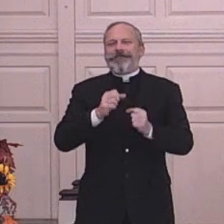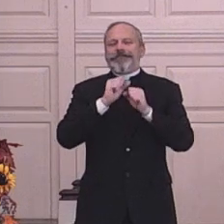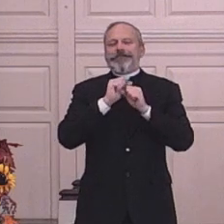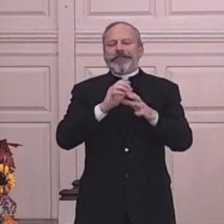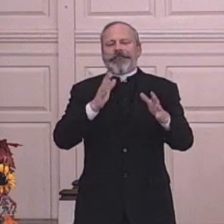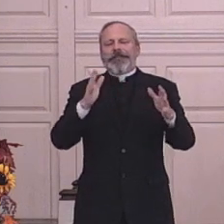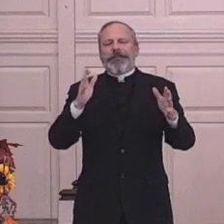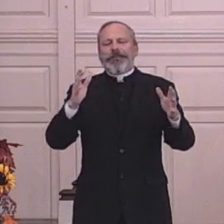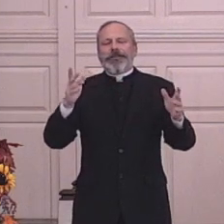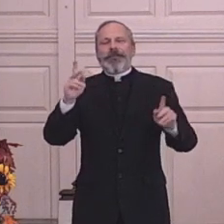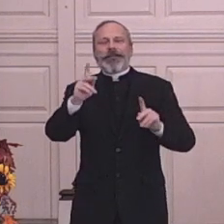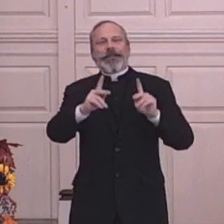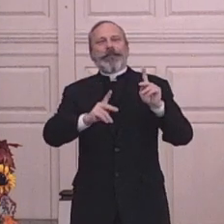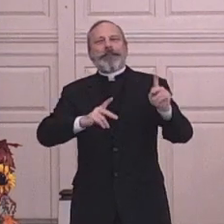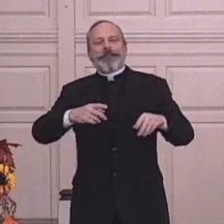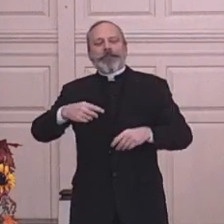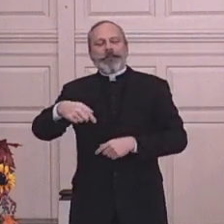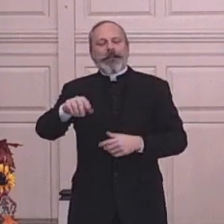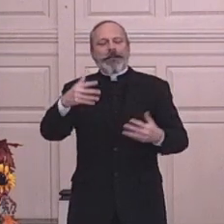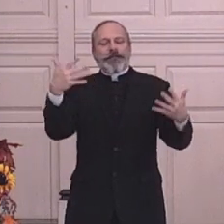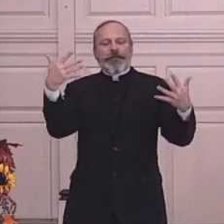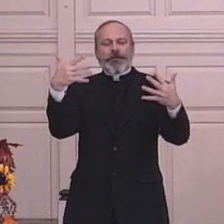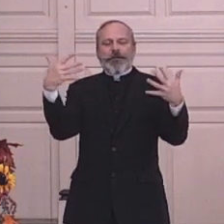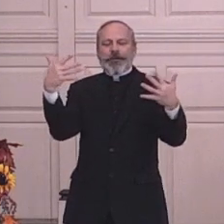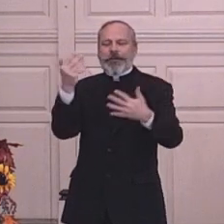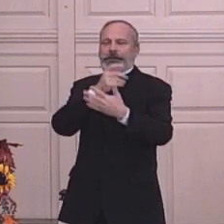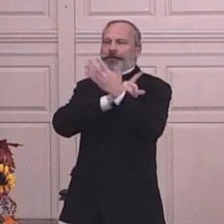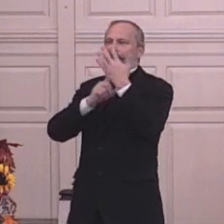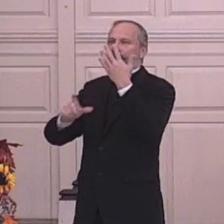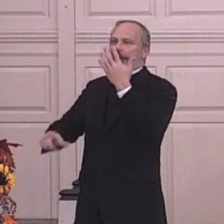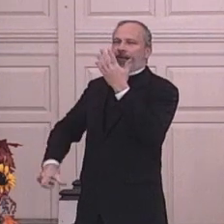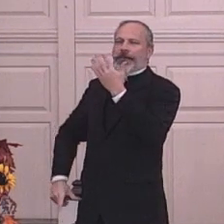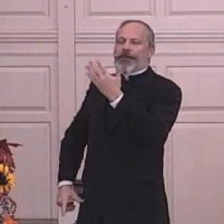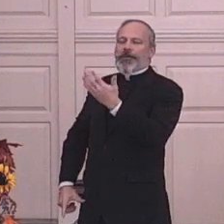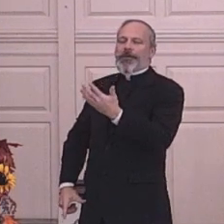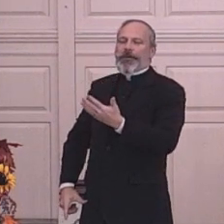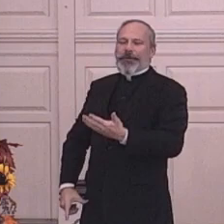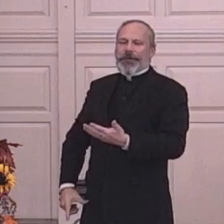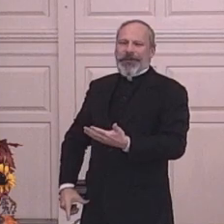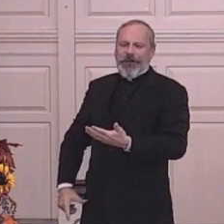Blessed are those who fear the